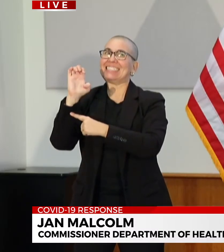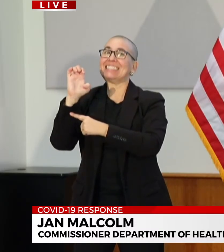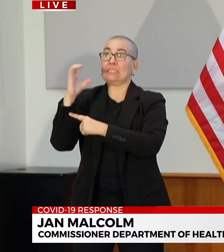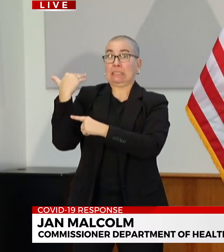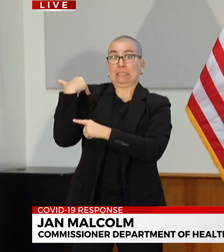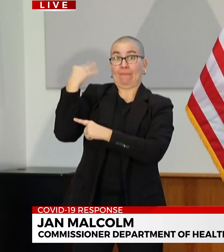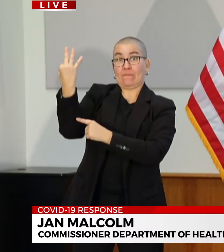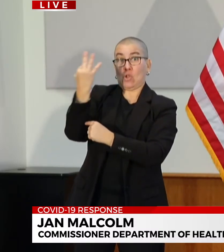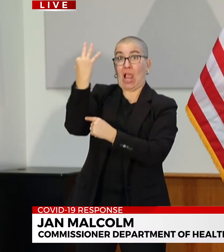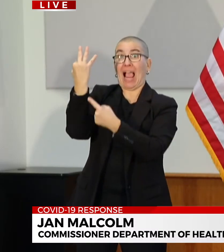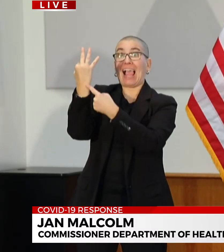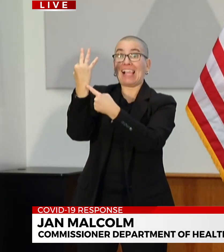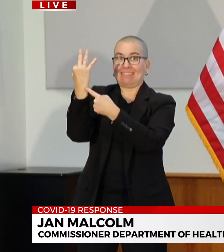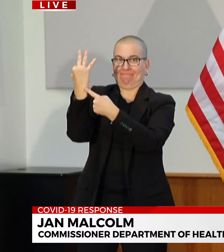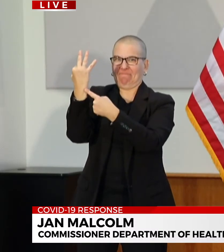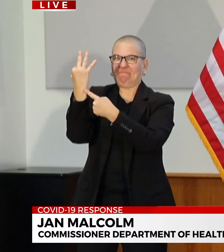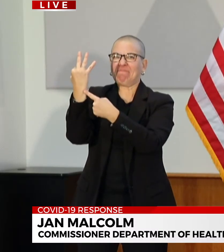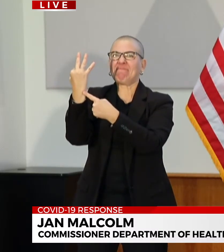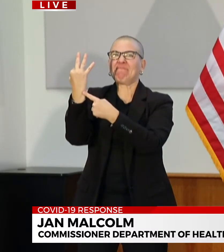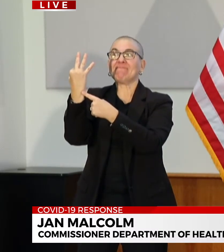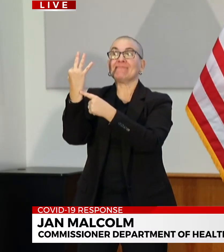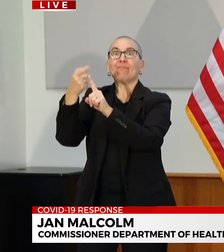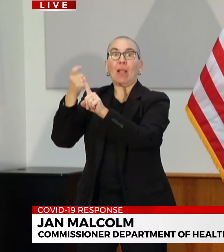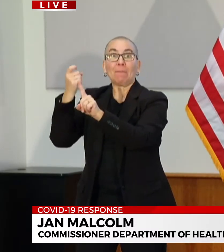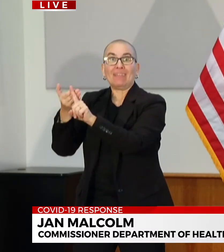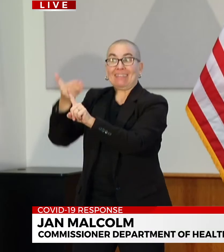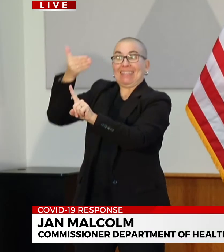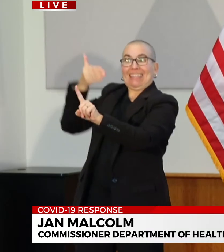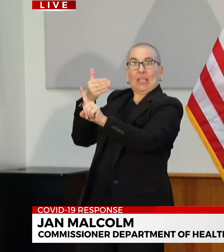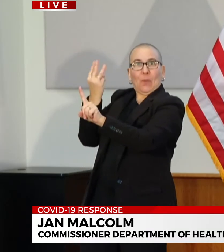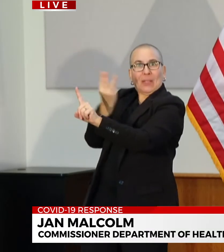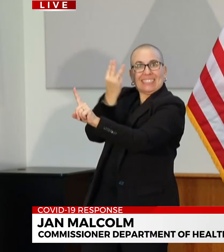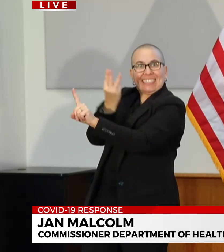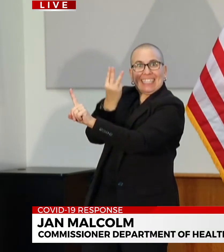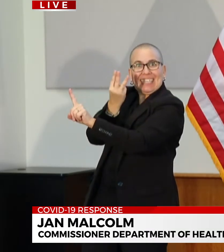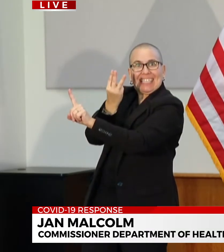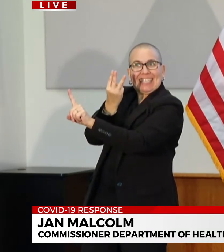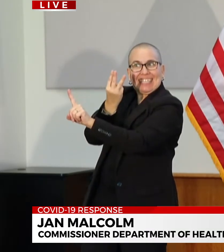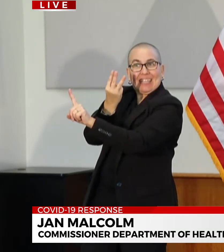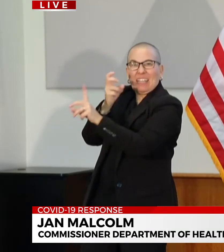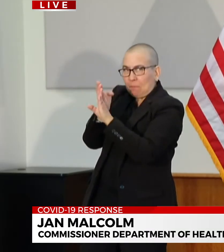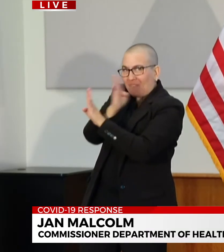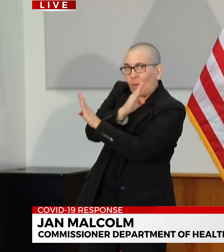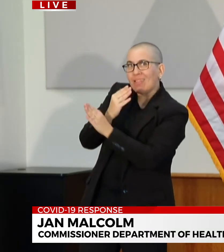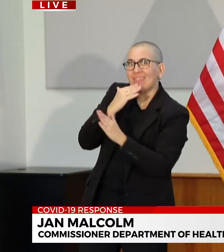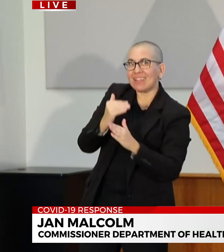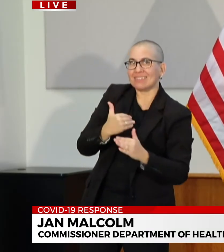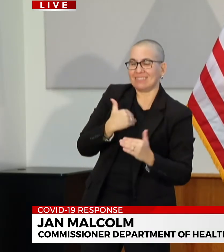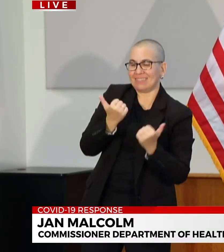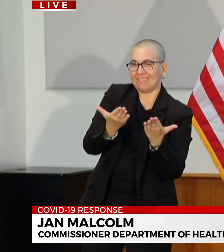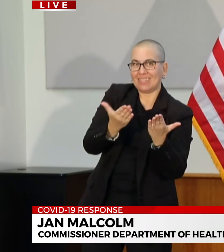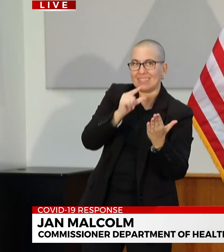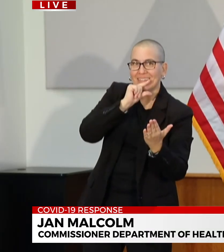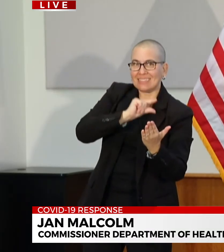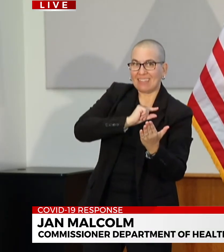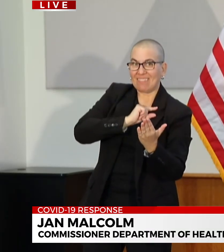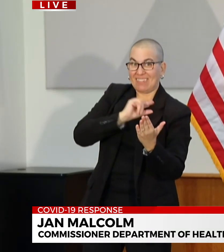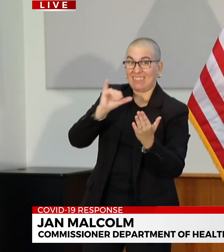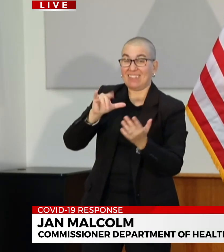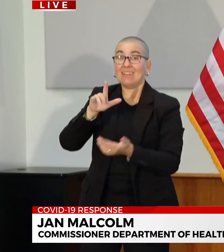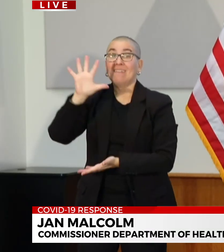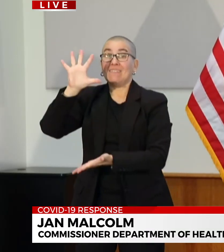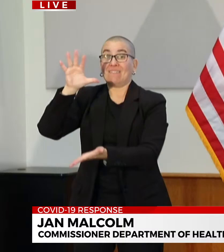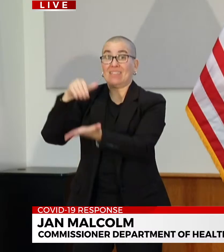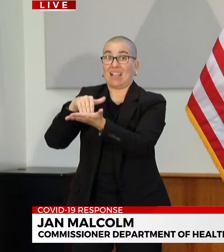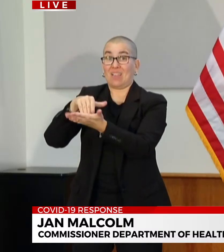released data from Wednesday, the day before the Thanksgiving break. 5,704 cases last Wednesday that were